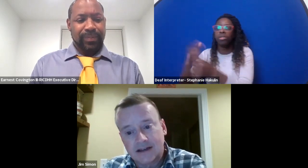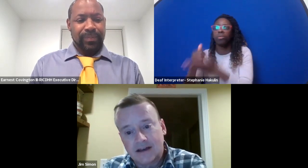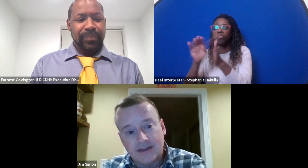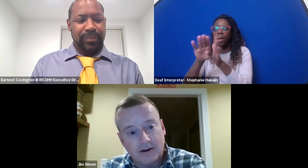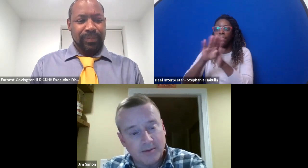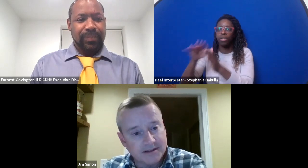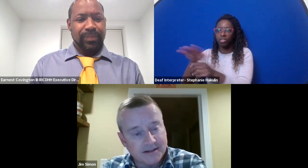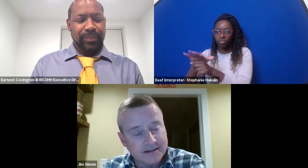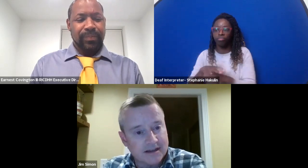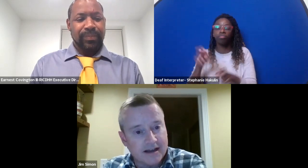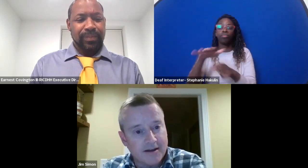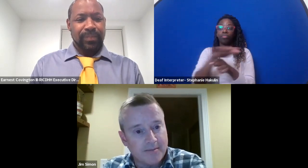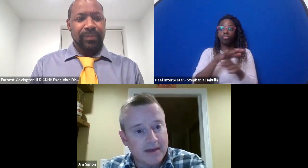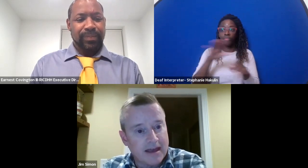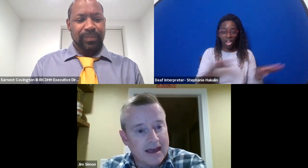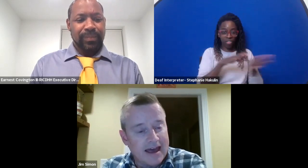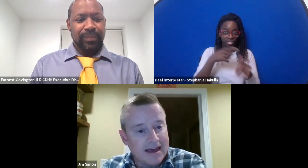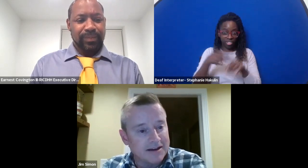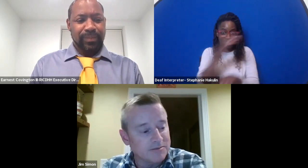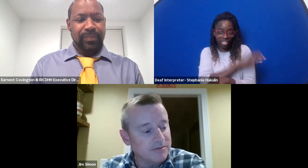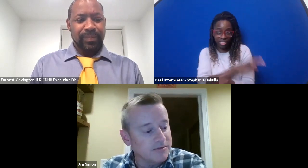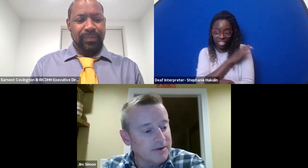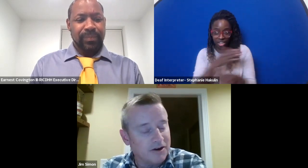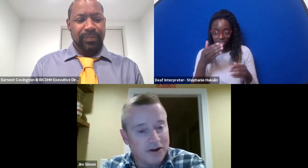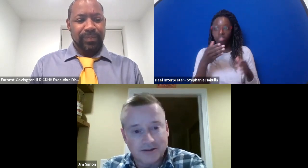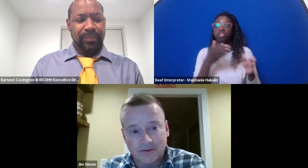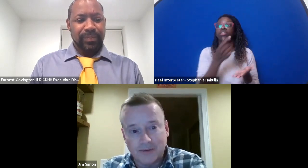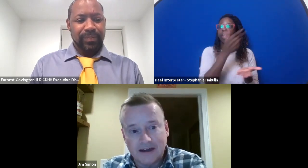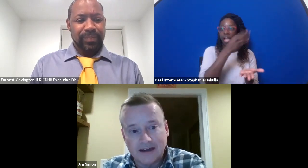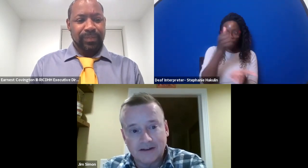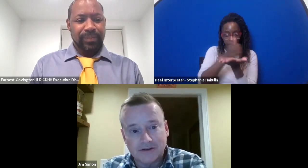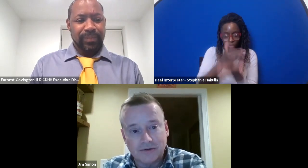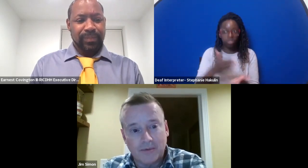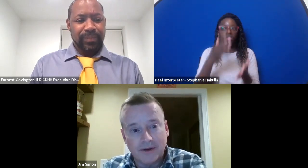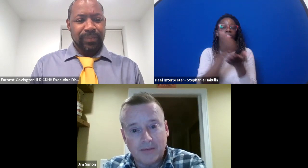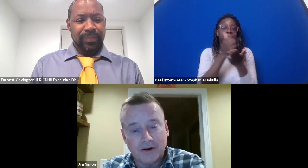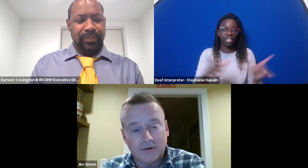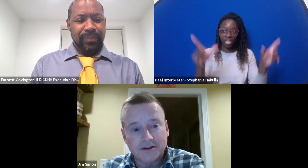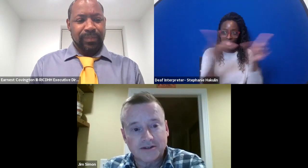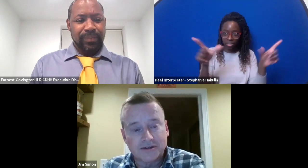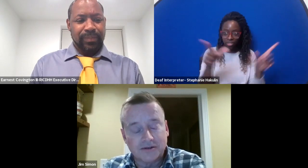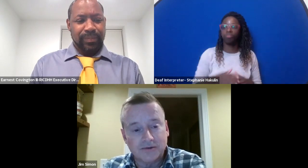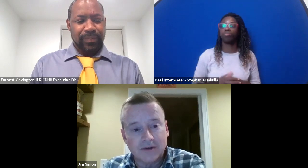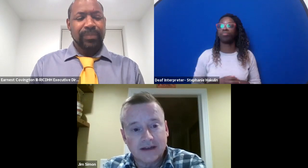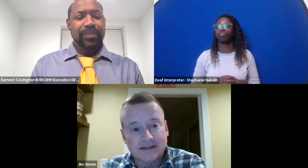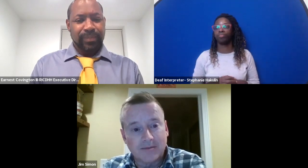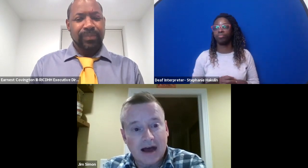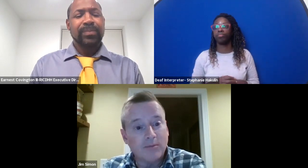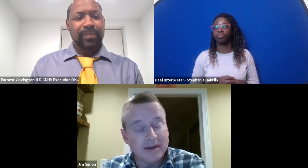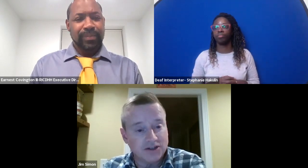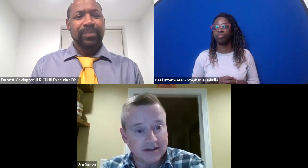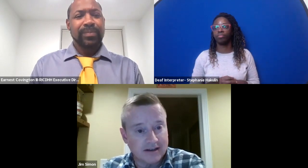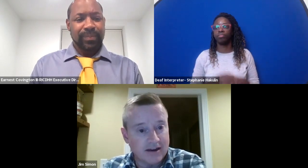licensed therapists. And we are also beginning to open up our doors to